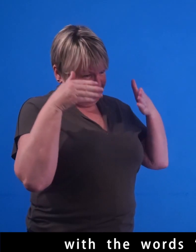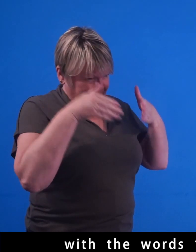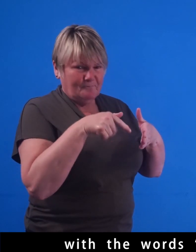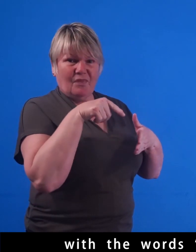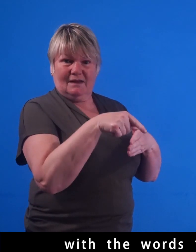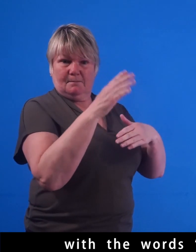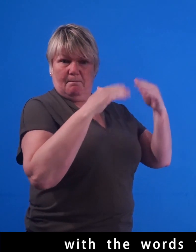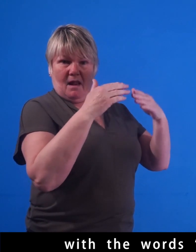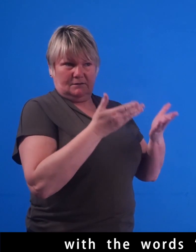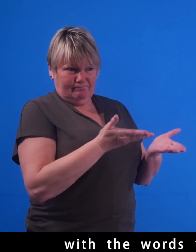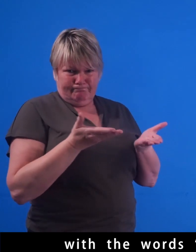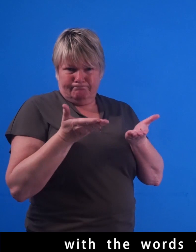childhood."